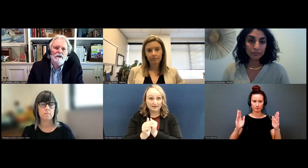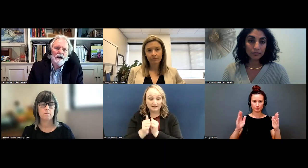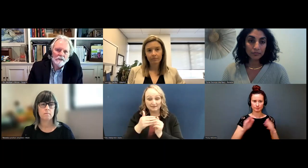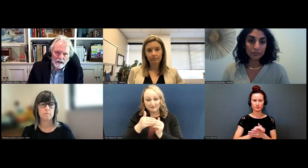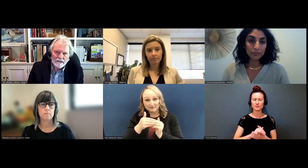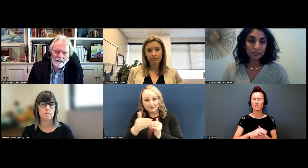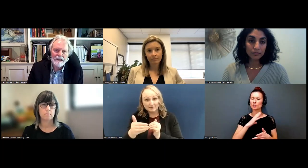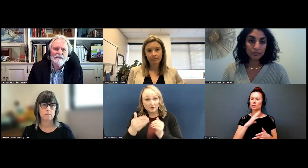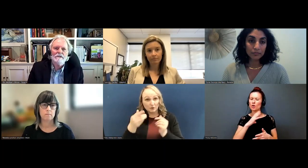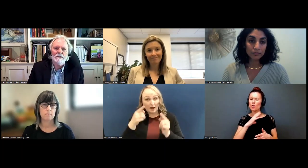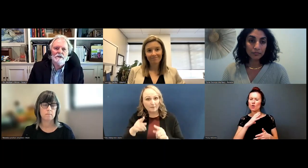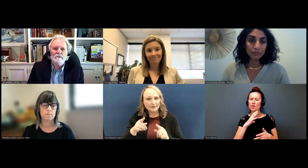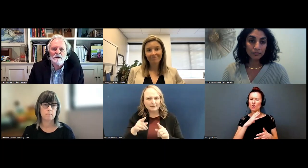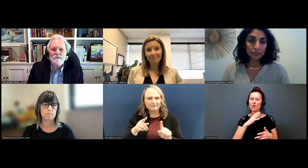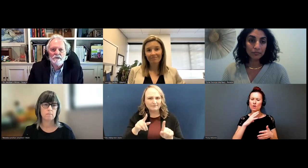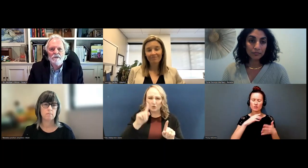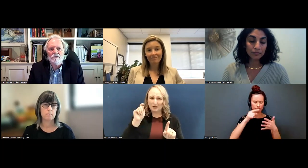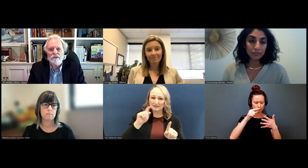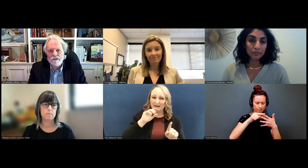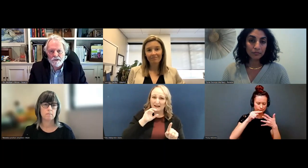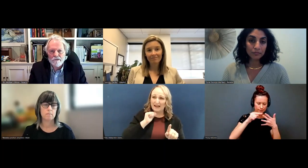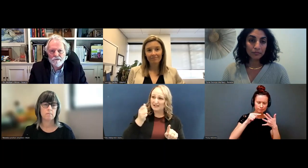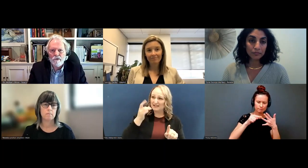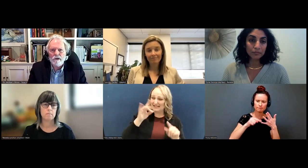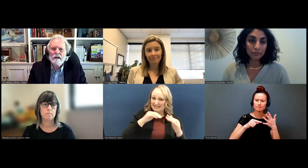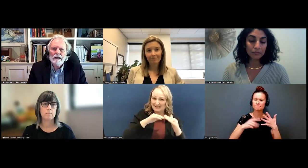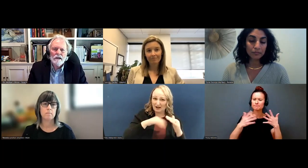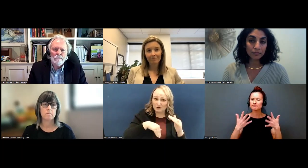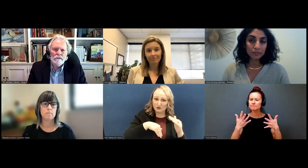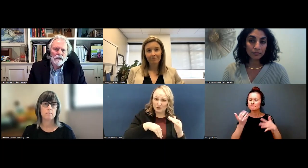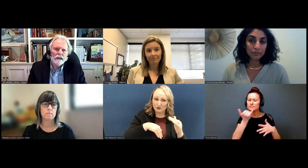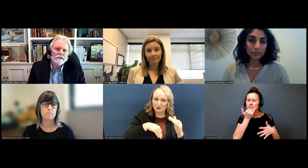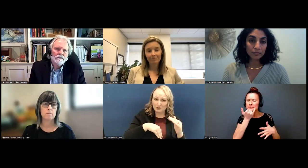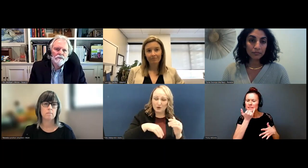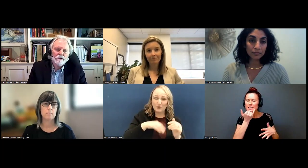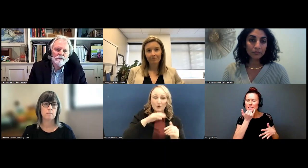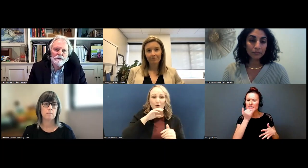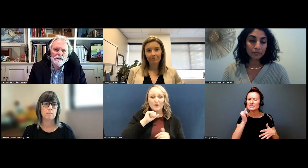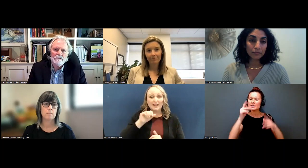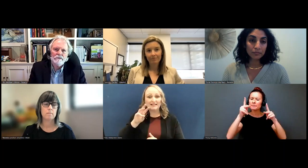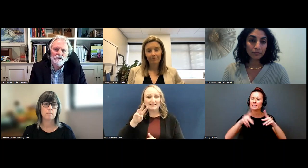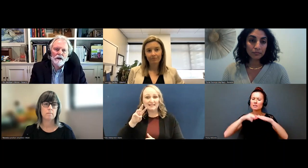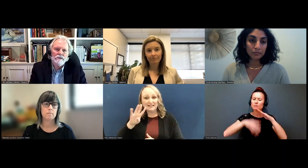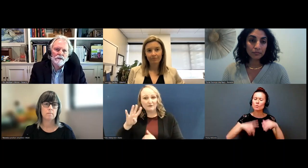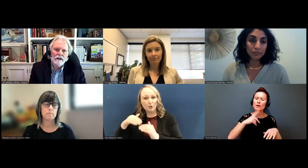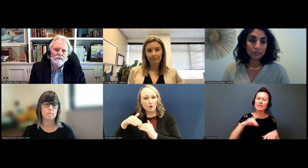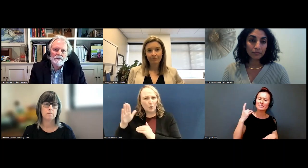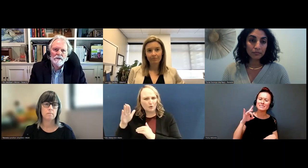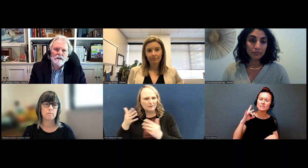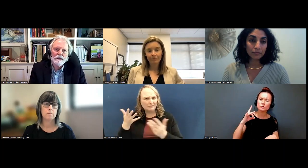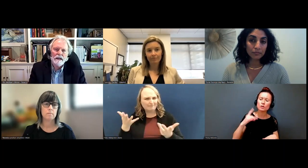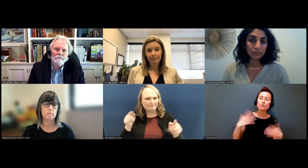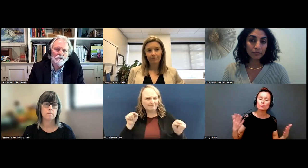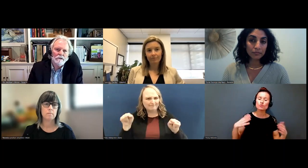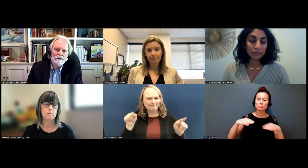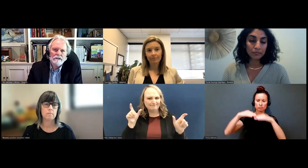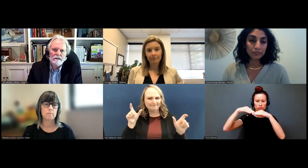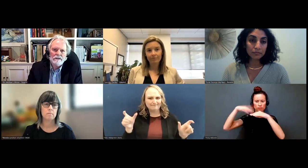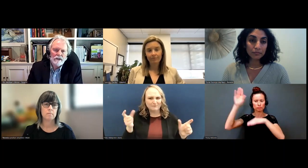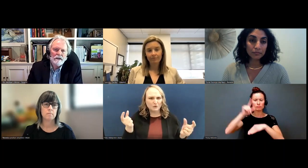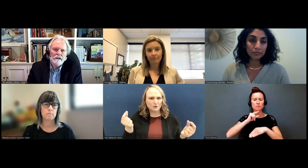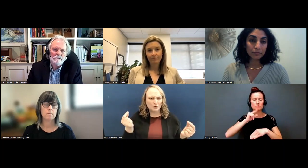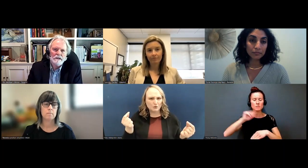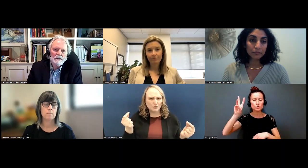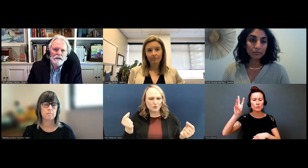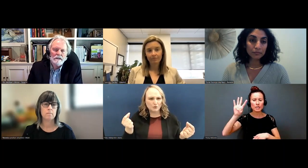people who are under 18, and what about the people who are over 64? In the groups that have appeared before the House of Commons Committee and more recently